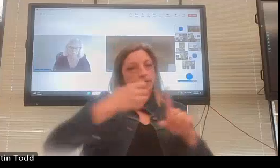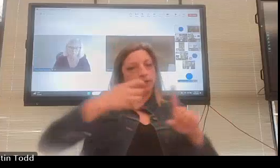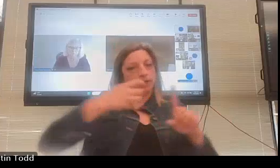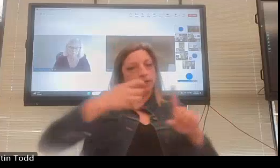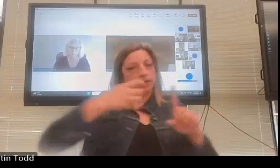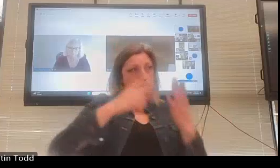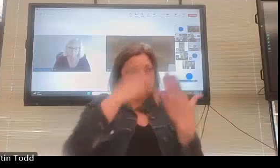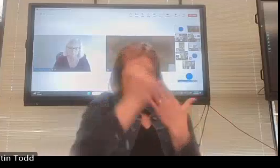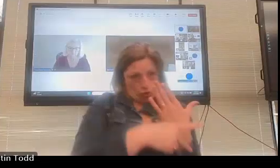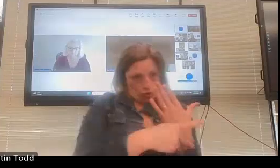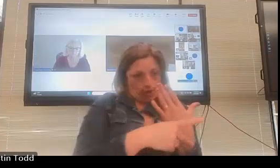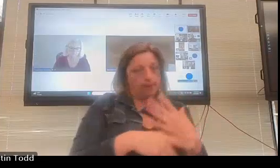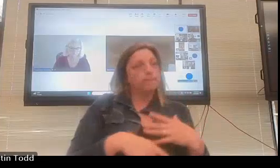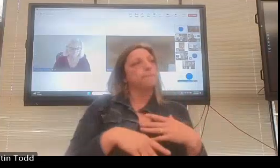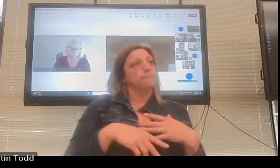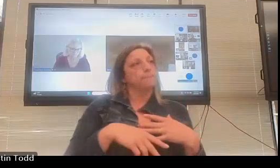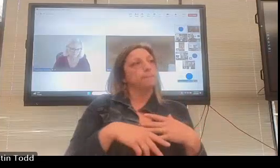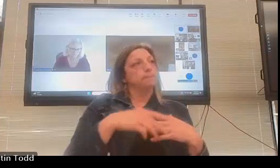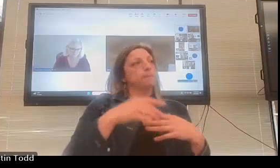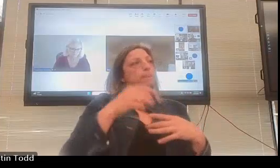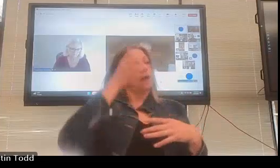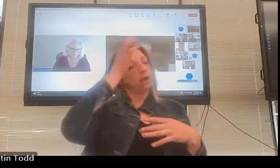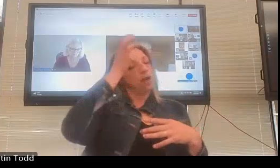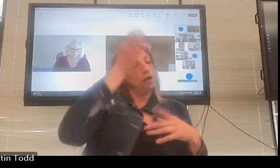for the specific concept of